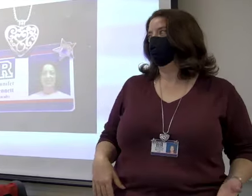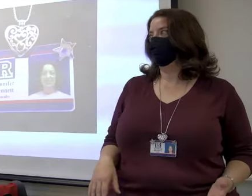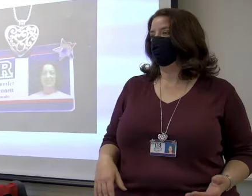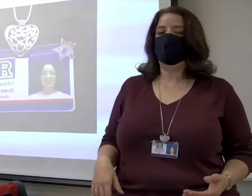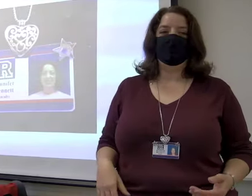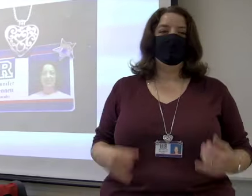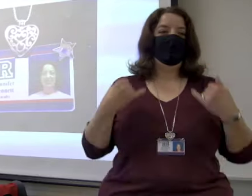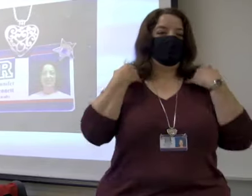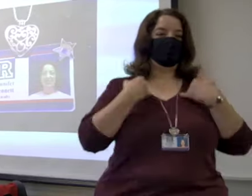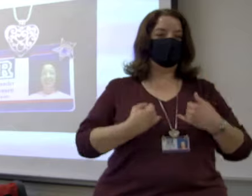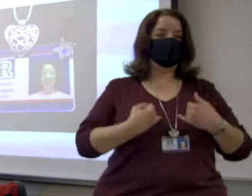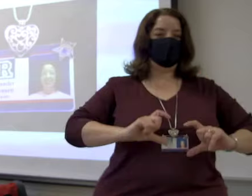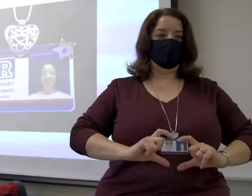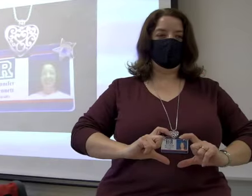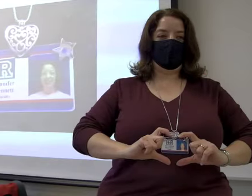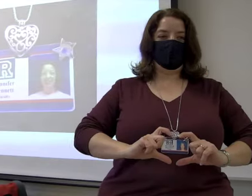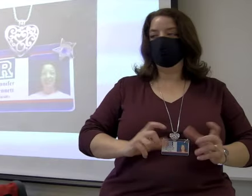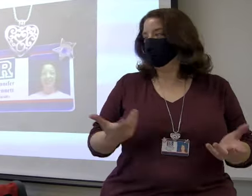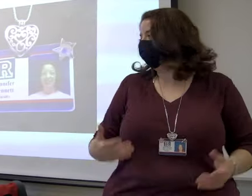right? And it's on a lanyard around my neck.